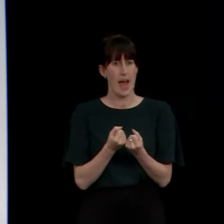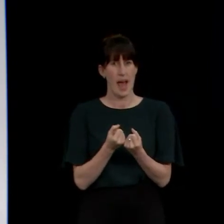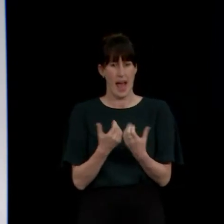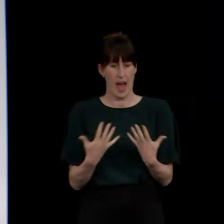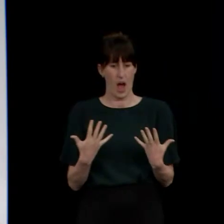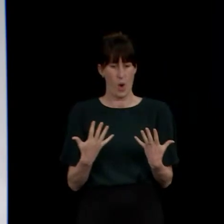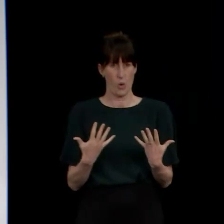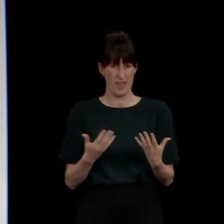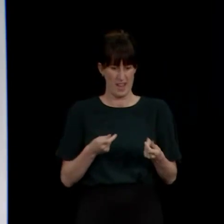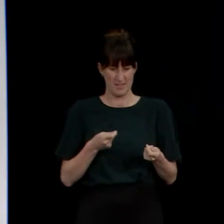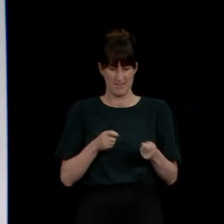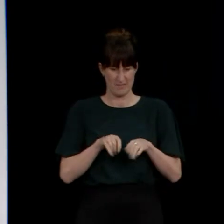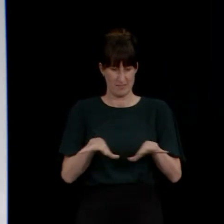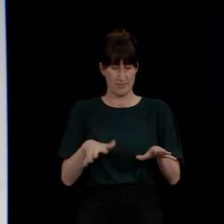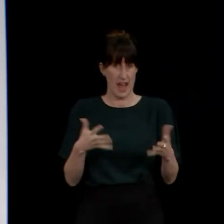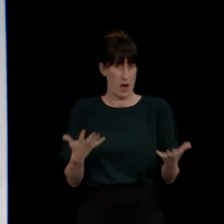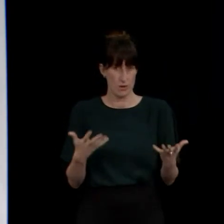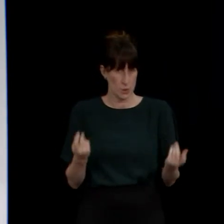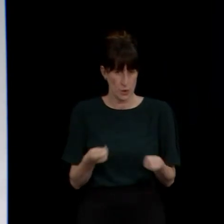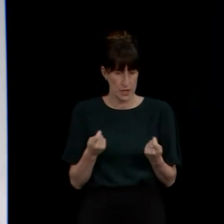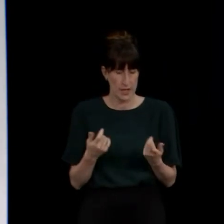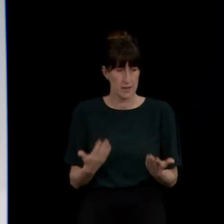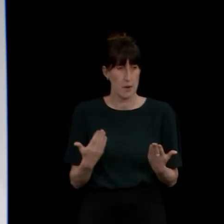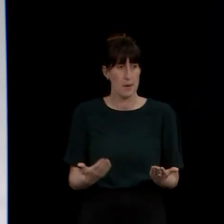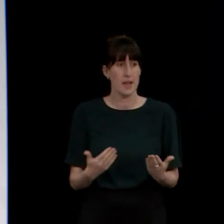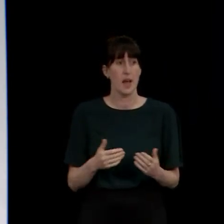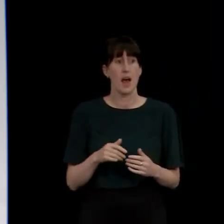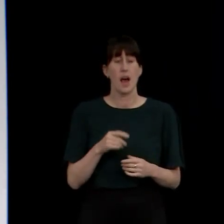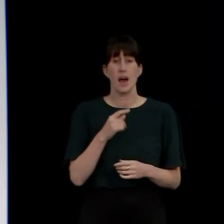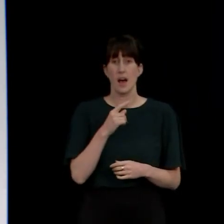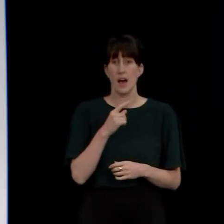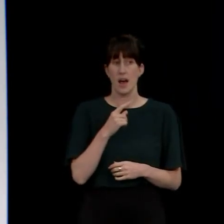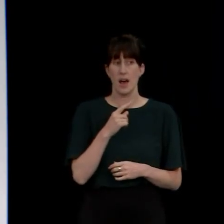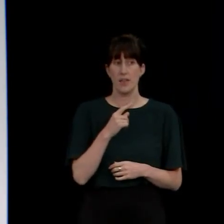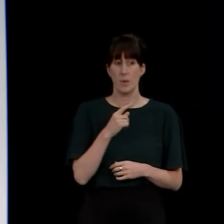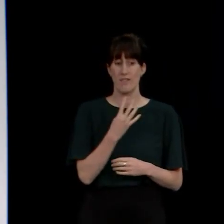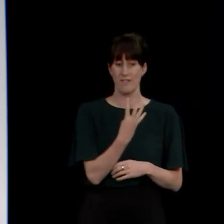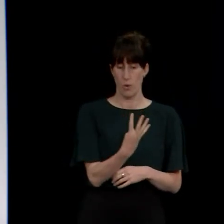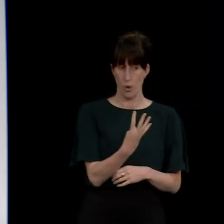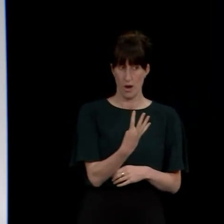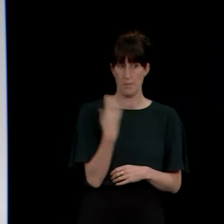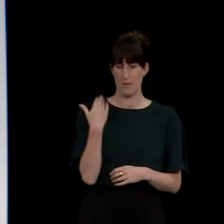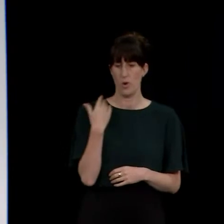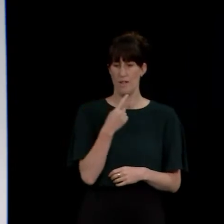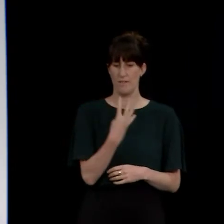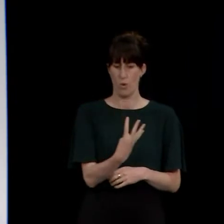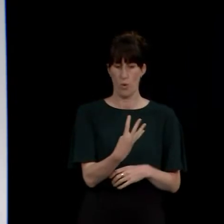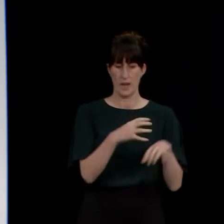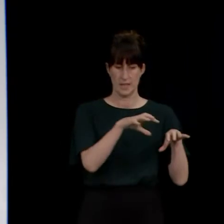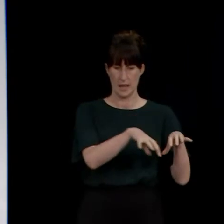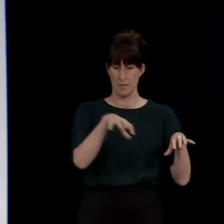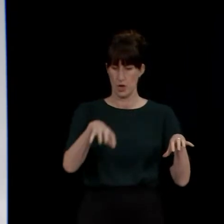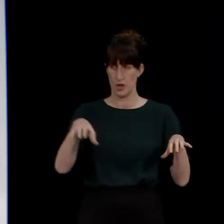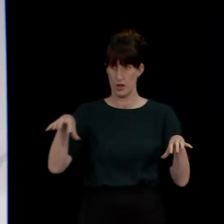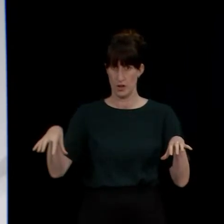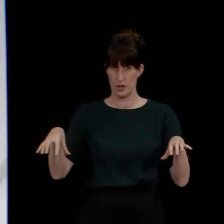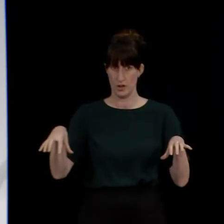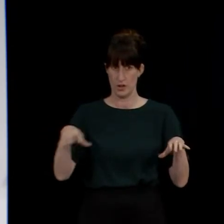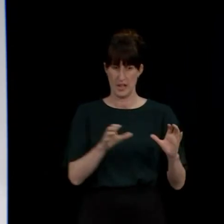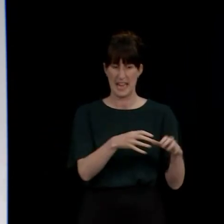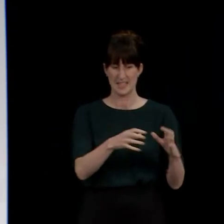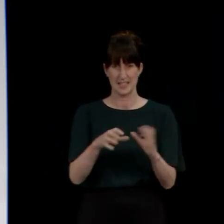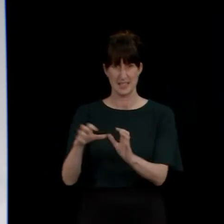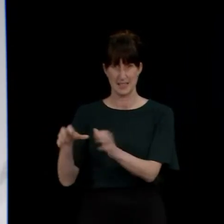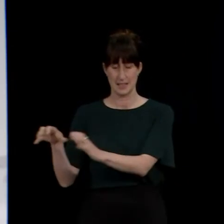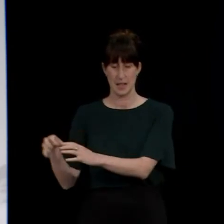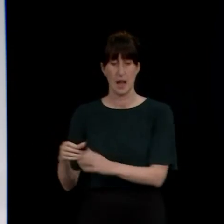days ago I described 4 clusters of interest that were active. There are now 2 new